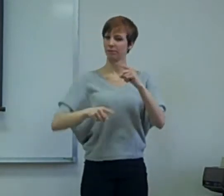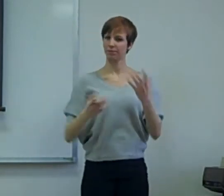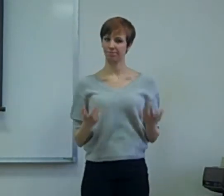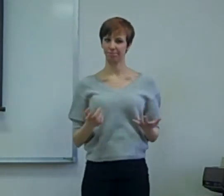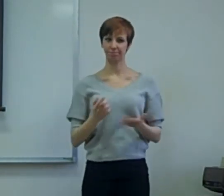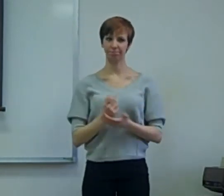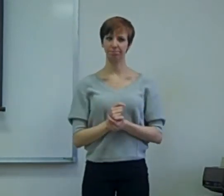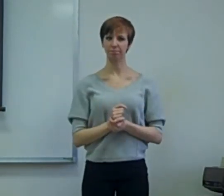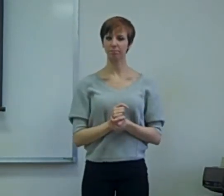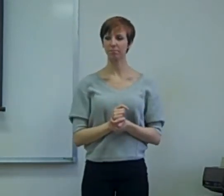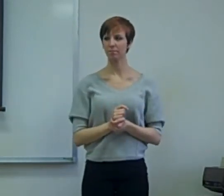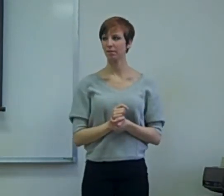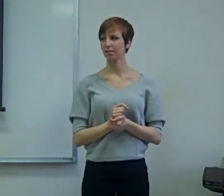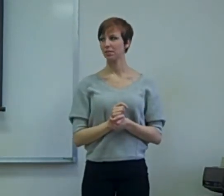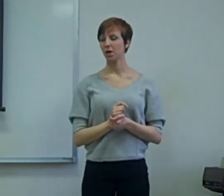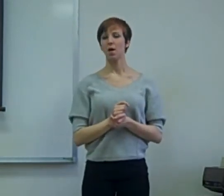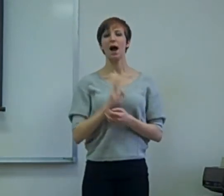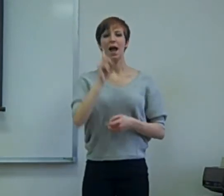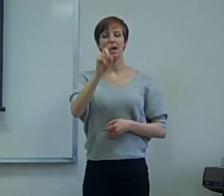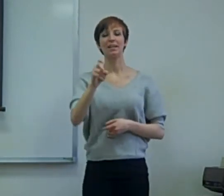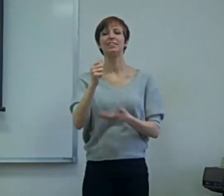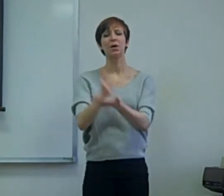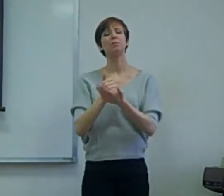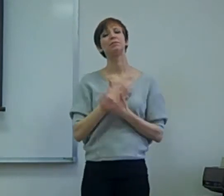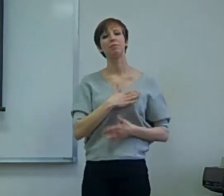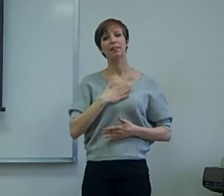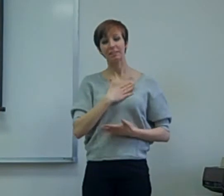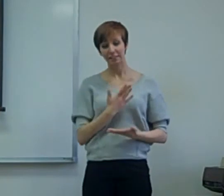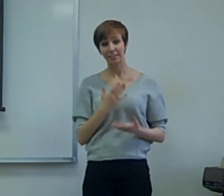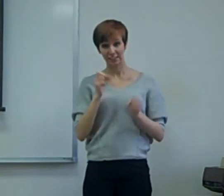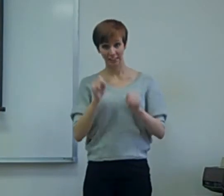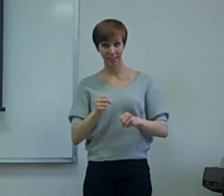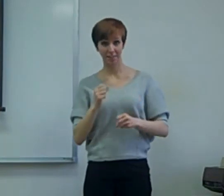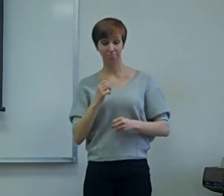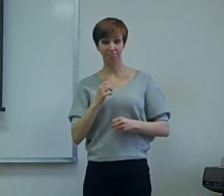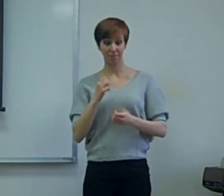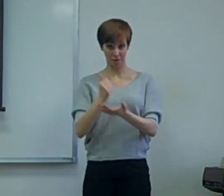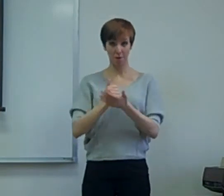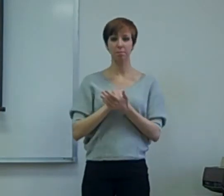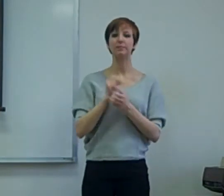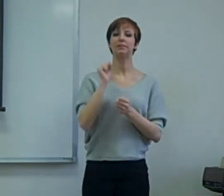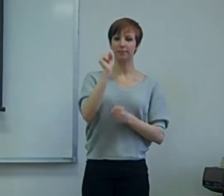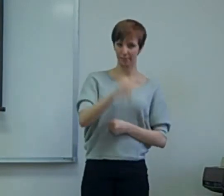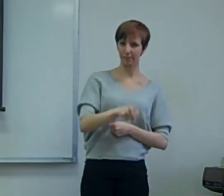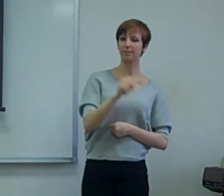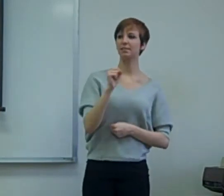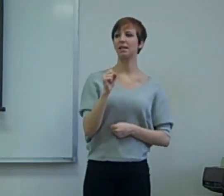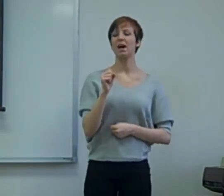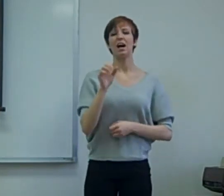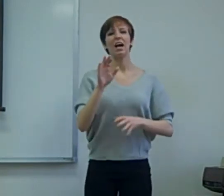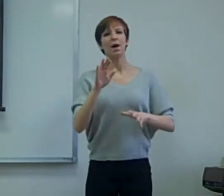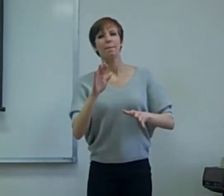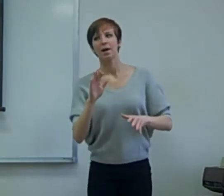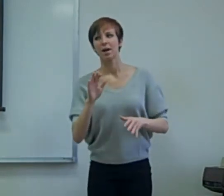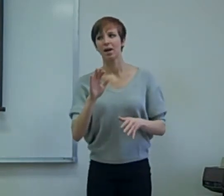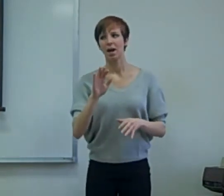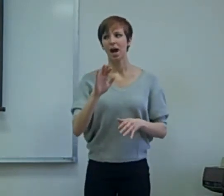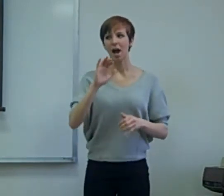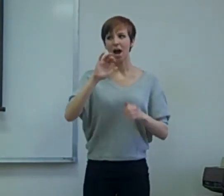so I asked, could you help us? And he says, yeah. And he comes over, and so I'm like, wow, how long have